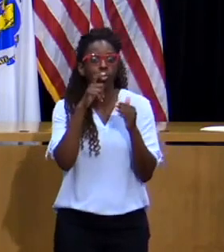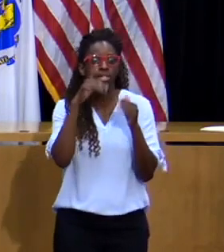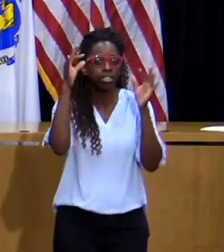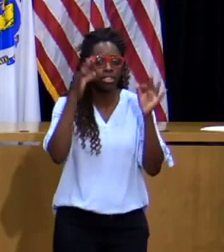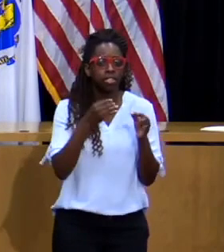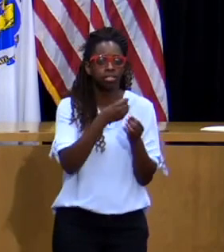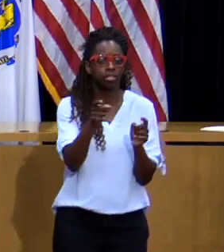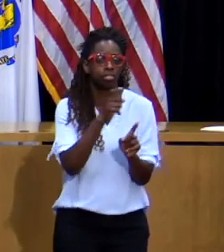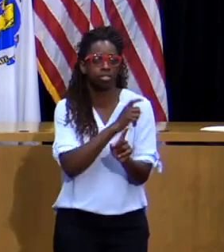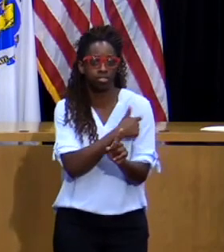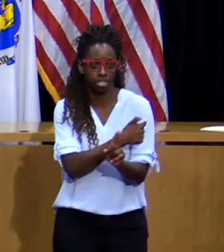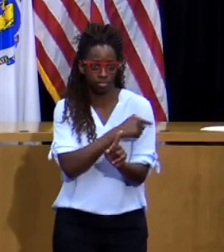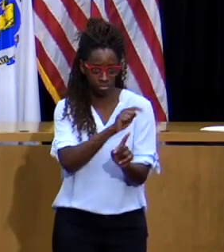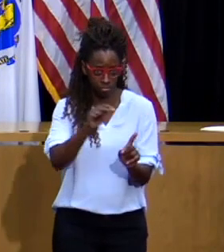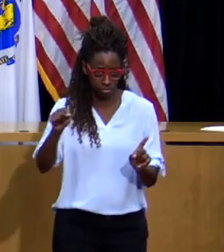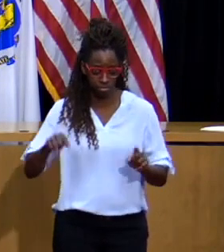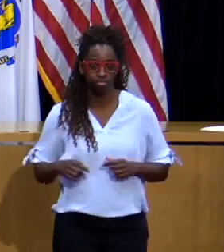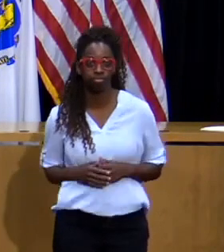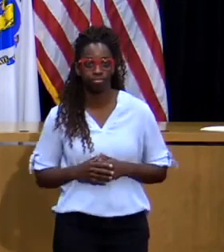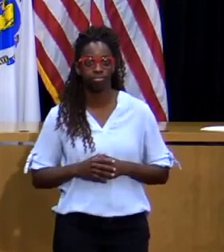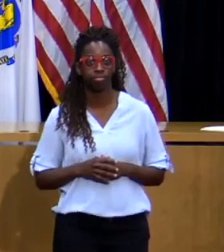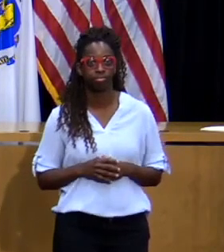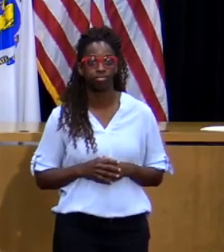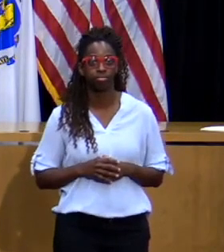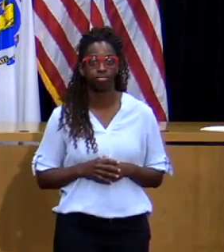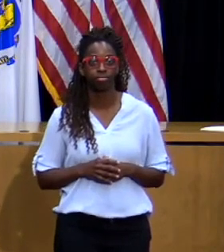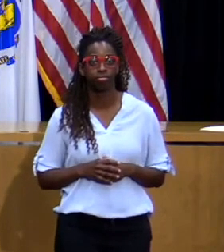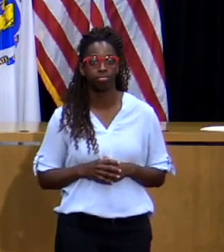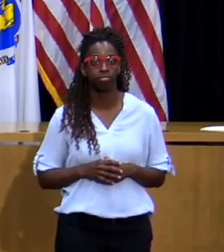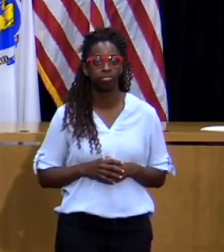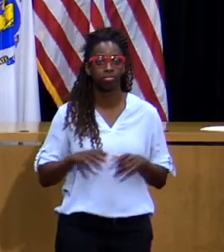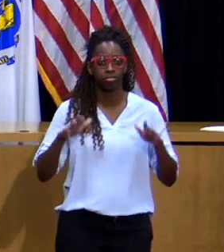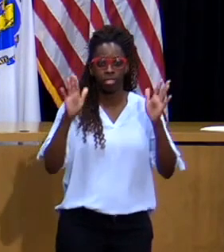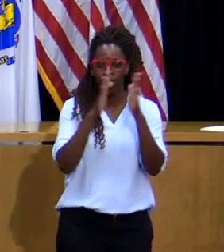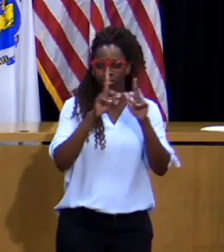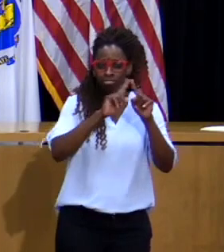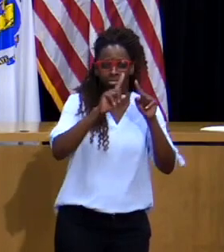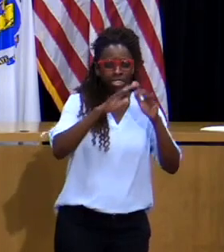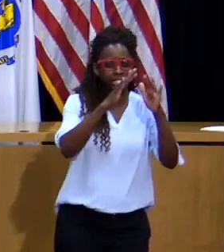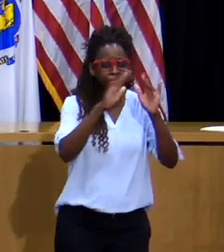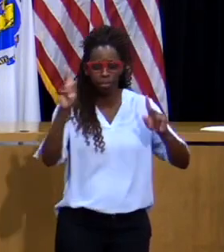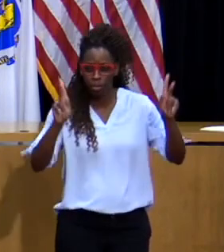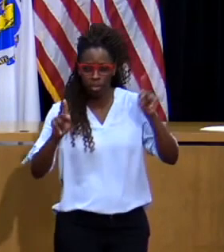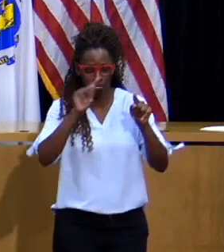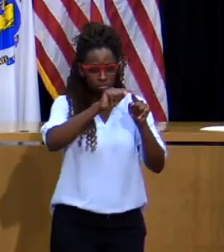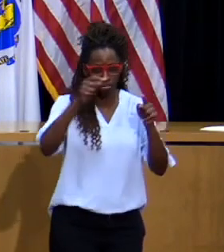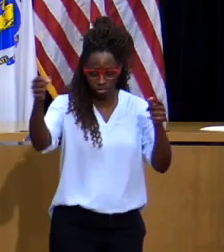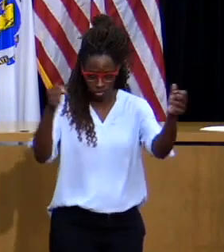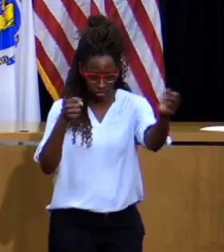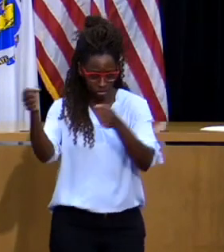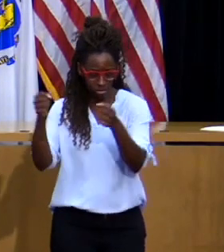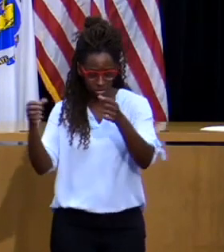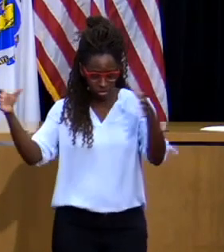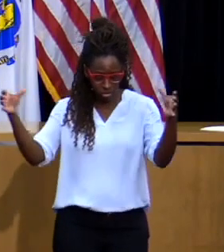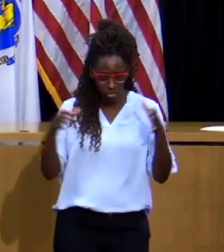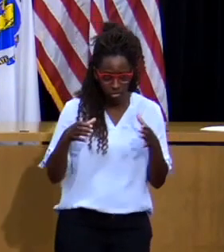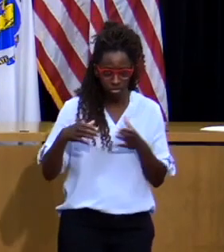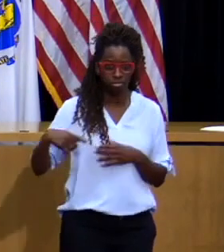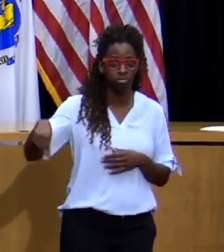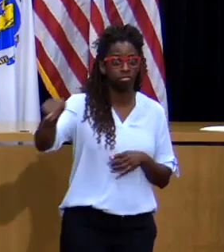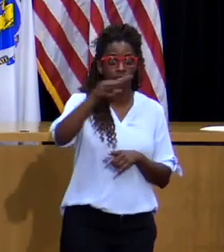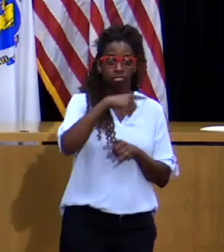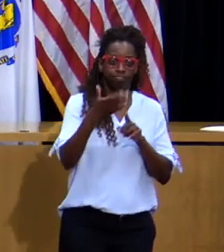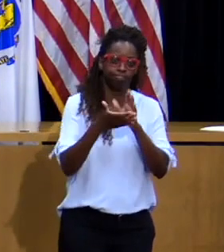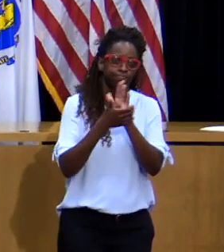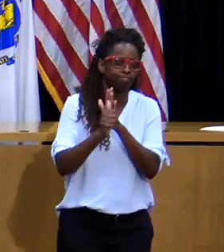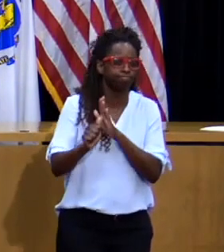vaccine. We asked a diverse group of individuals to serve on this group, all of whom are experts in the